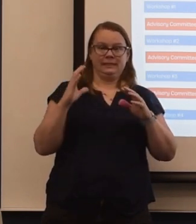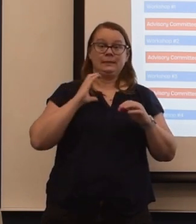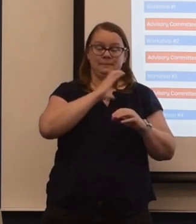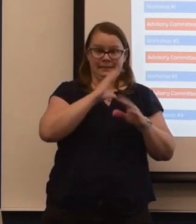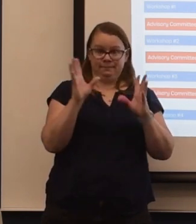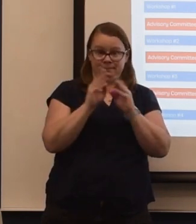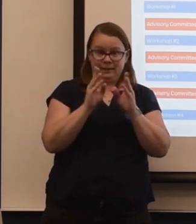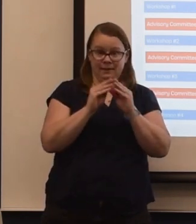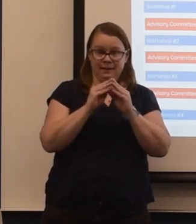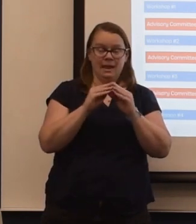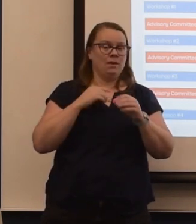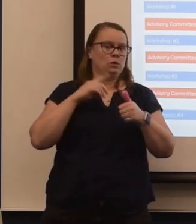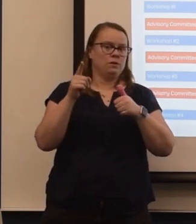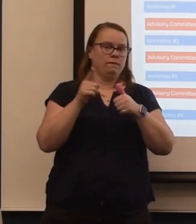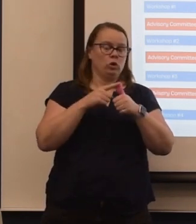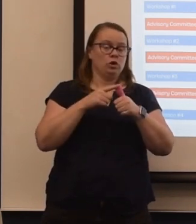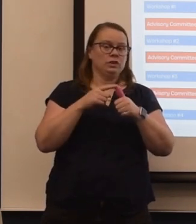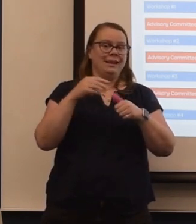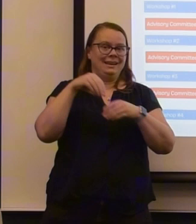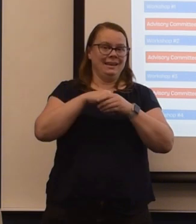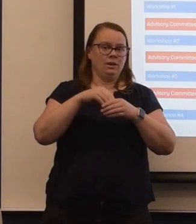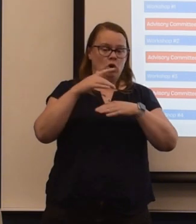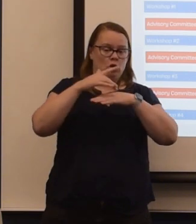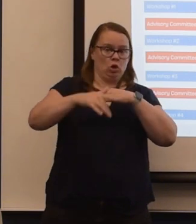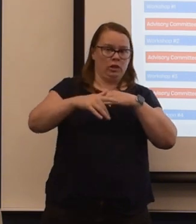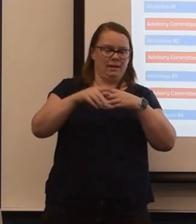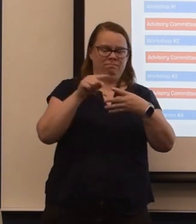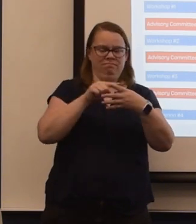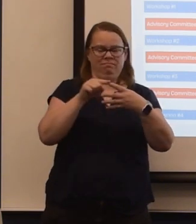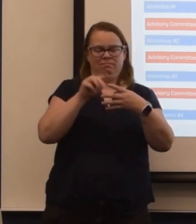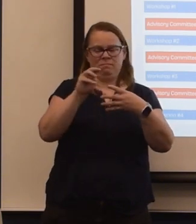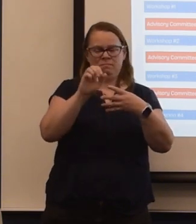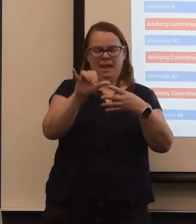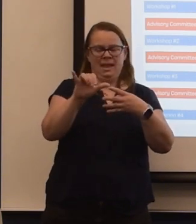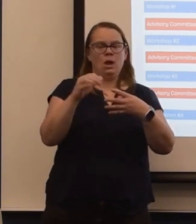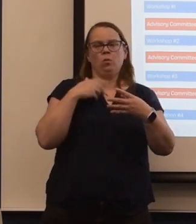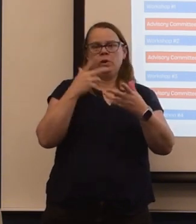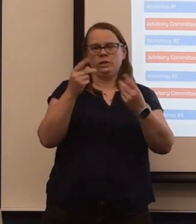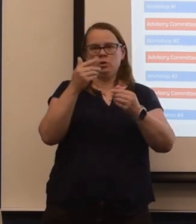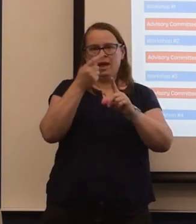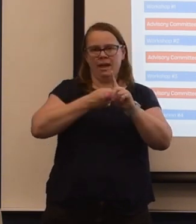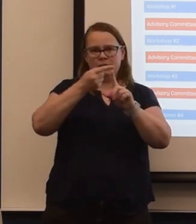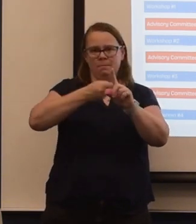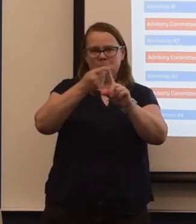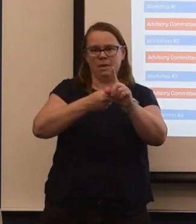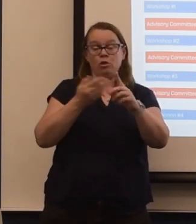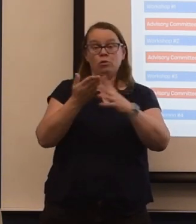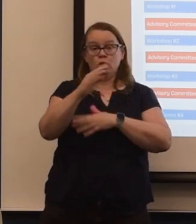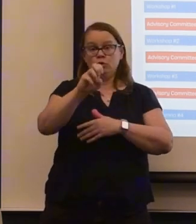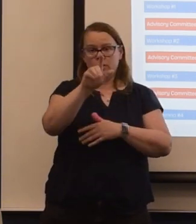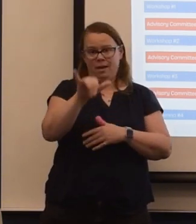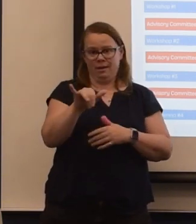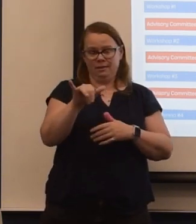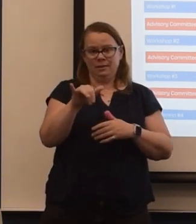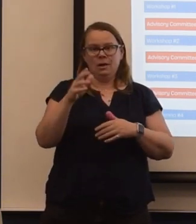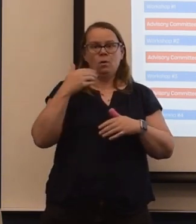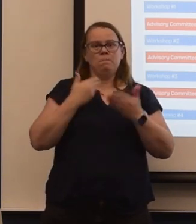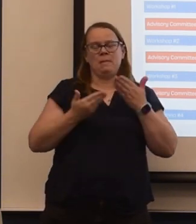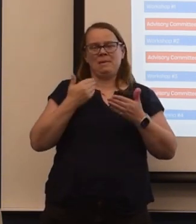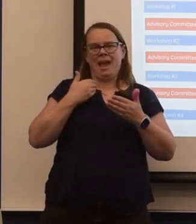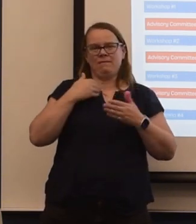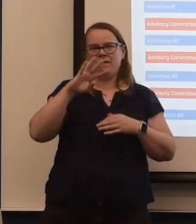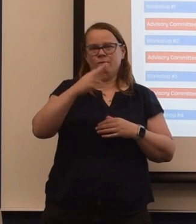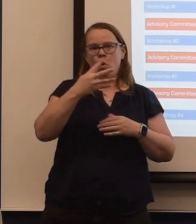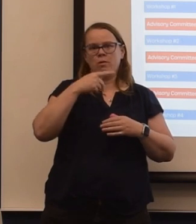workshop in early May. We will be doing this kind of staggered approach every month. Through July at least, we might have a